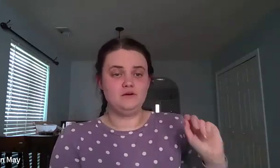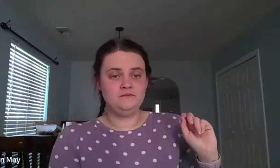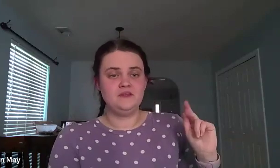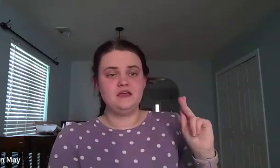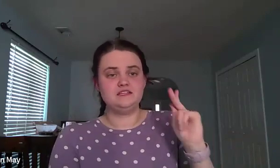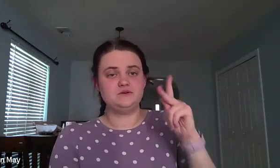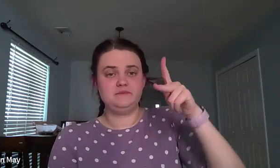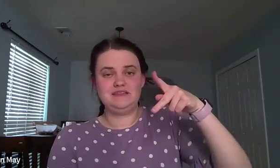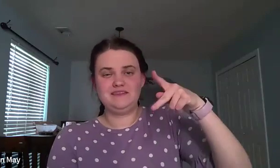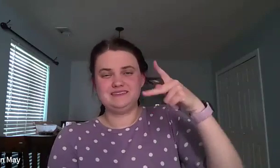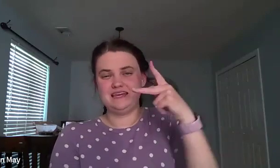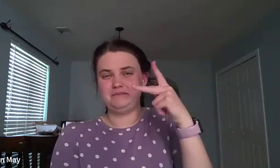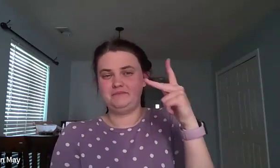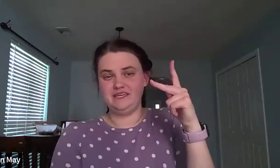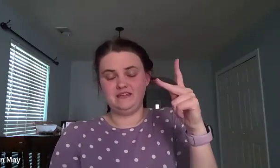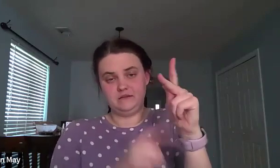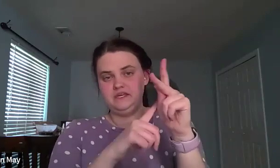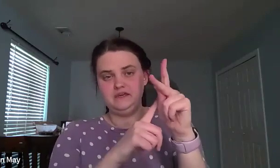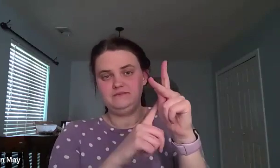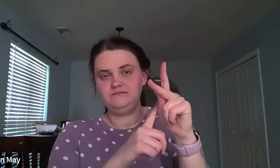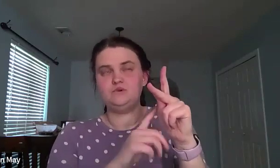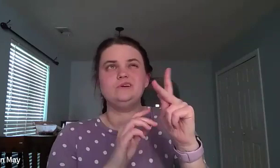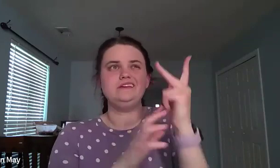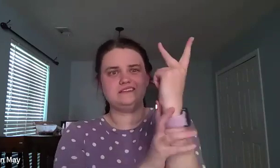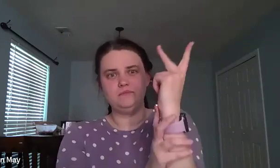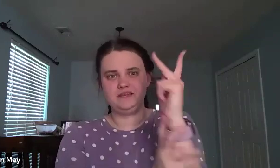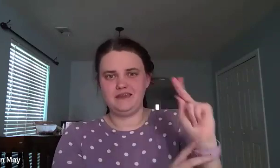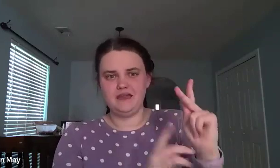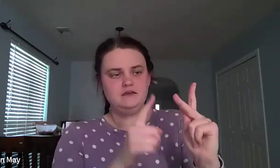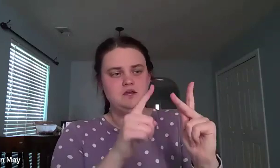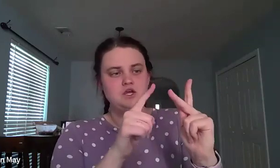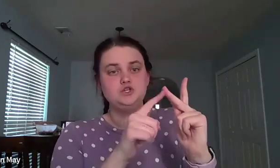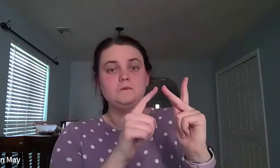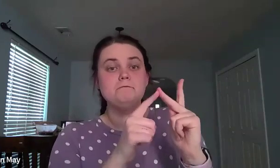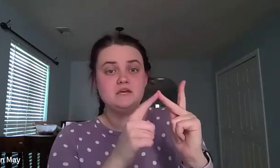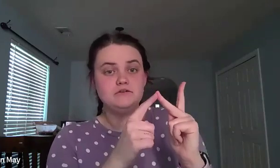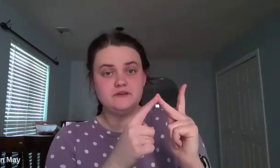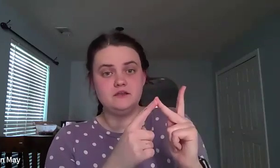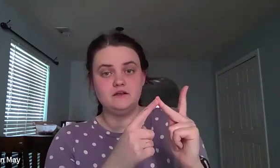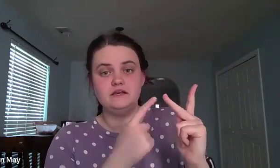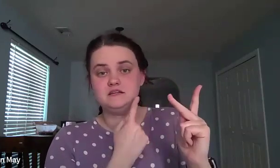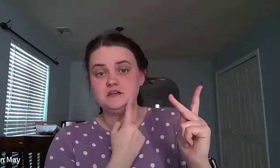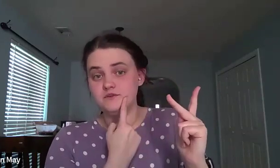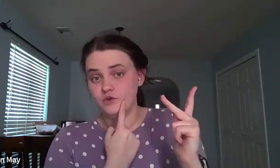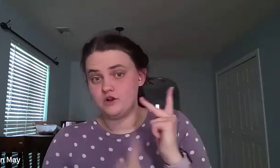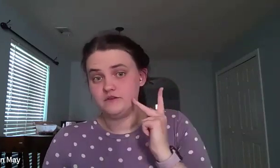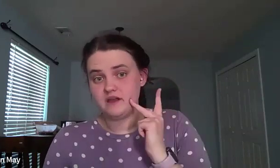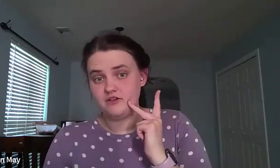pickle is going to be this like P, the P, but really it's up like a K. Your middle finger is going to come to the corner of your mouth and